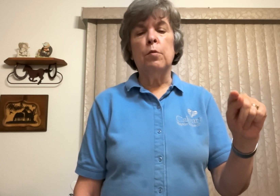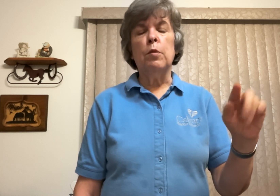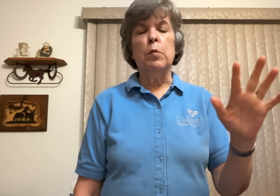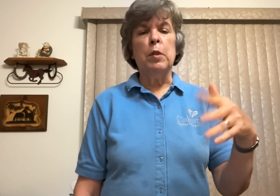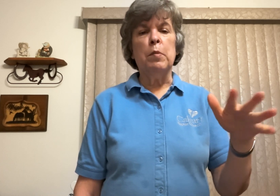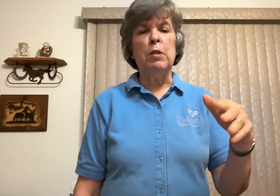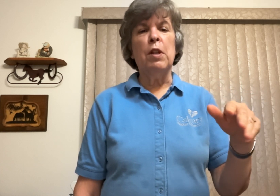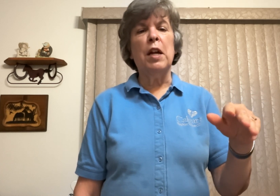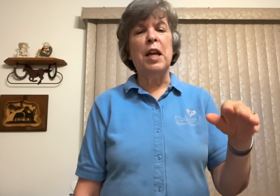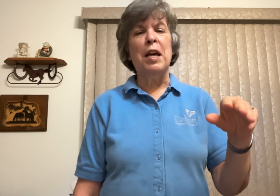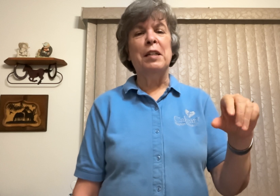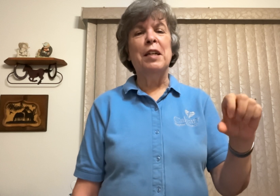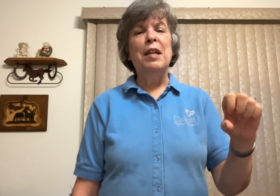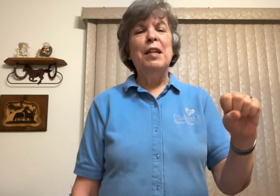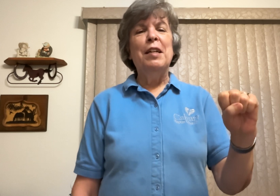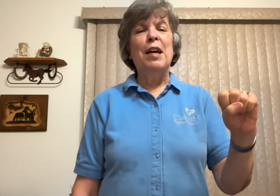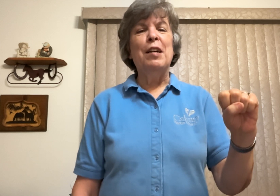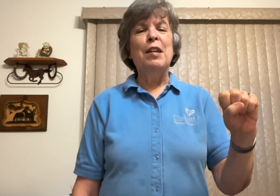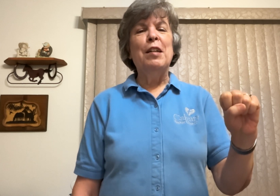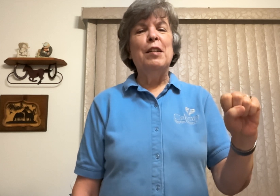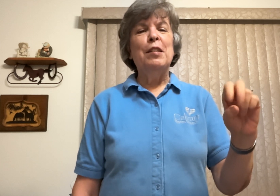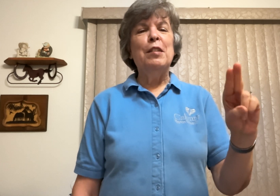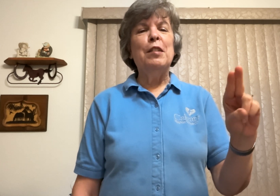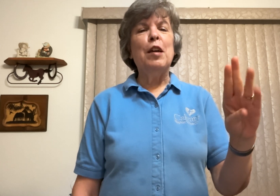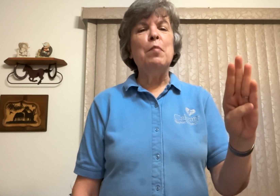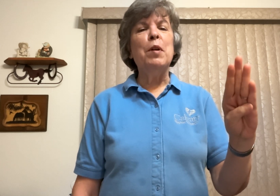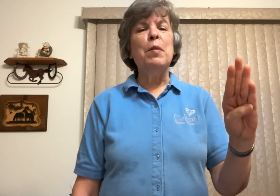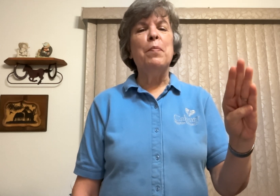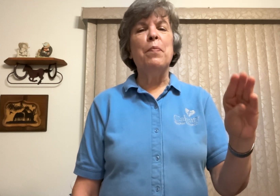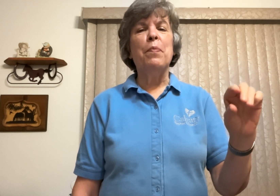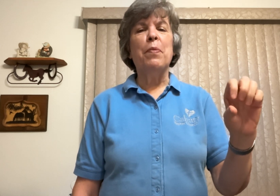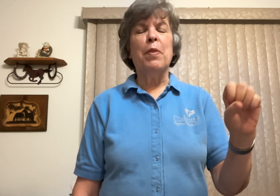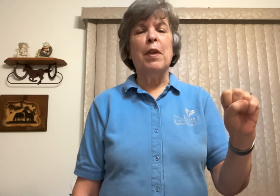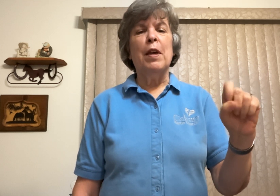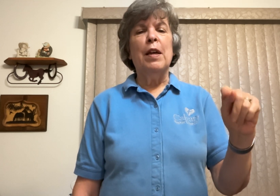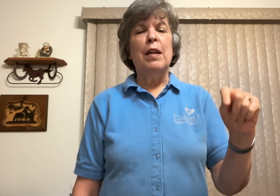Whoops, let me do that again. Substantial.